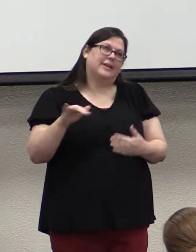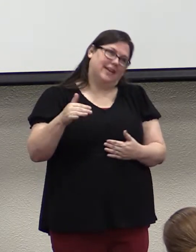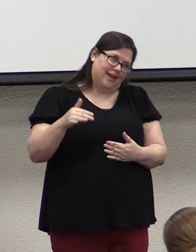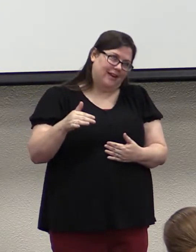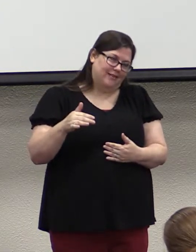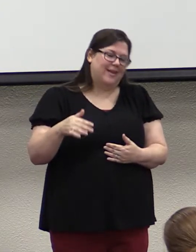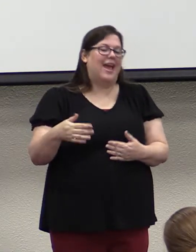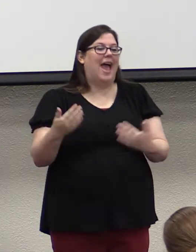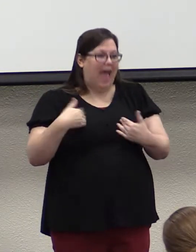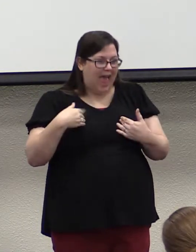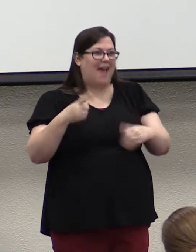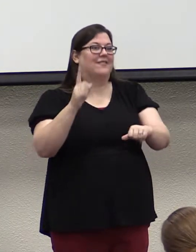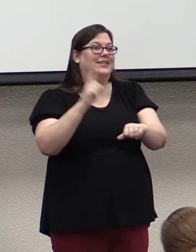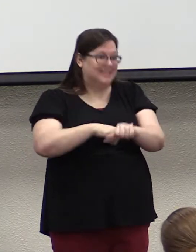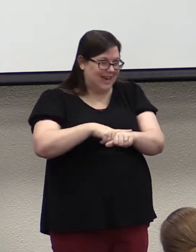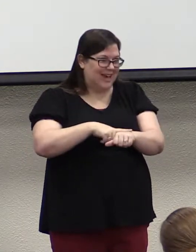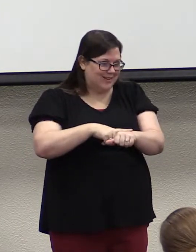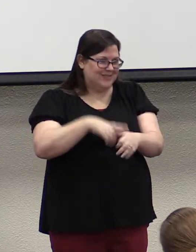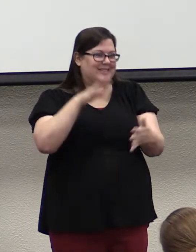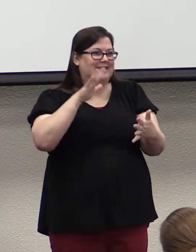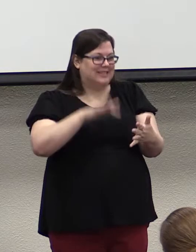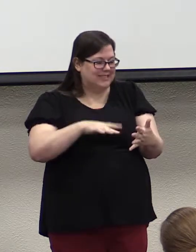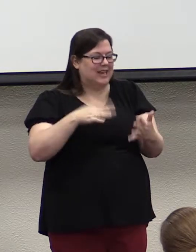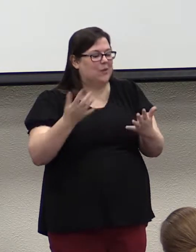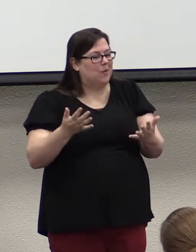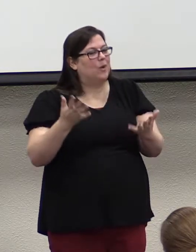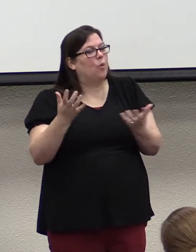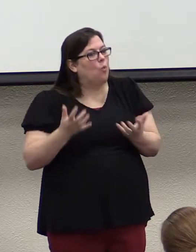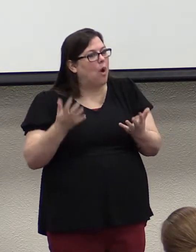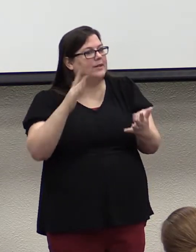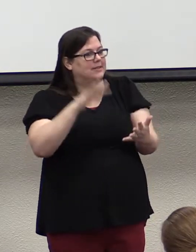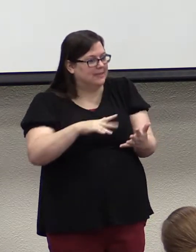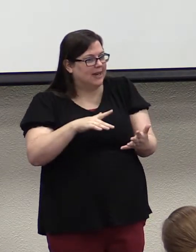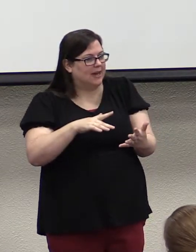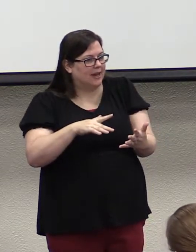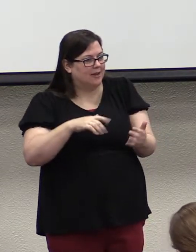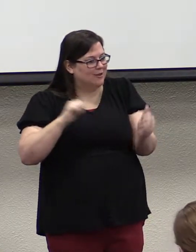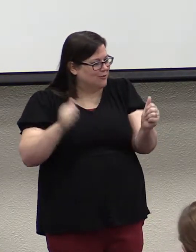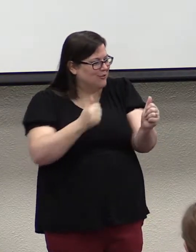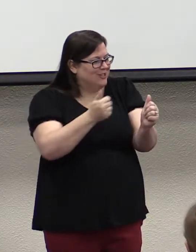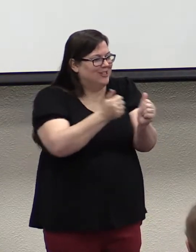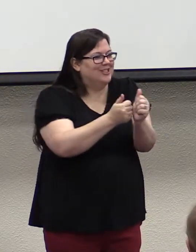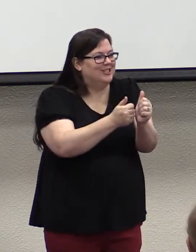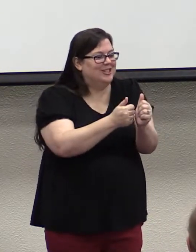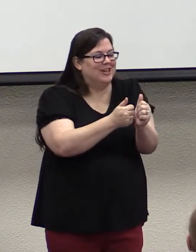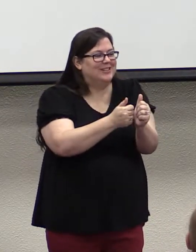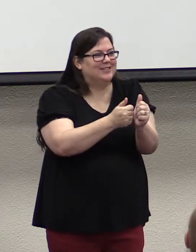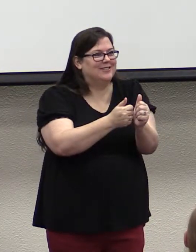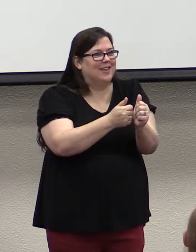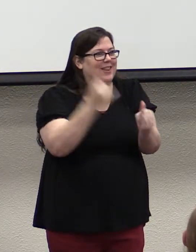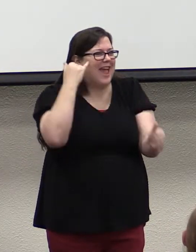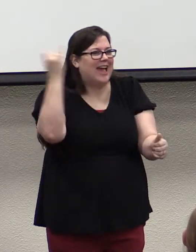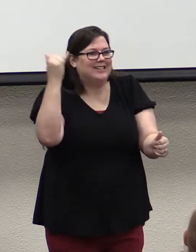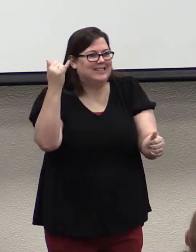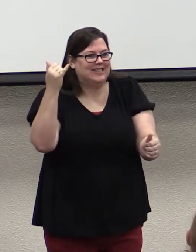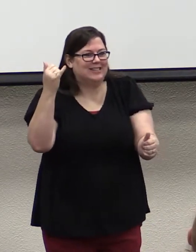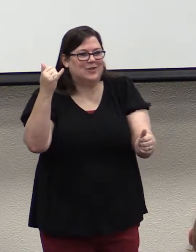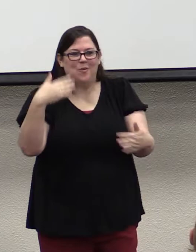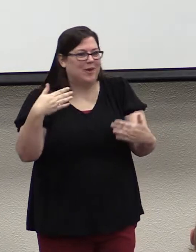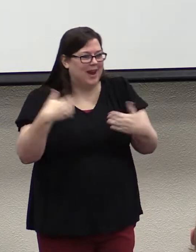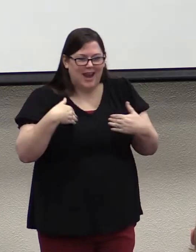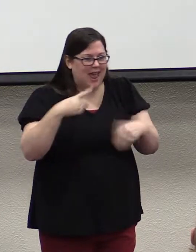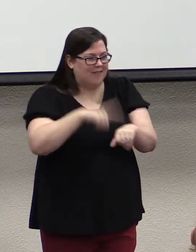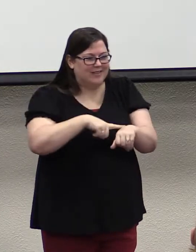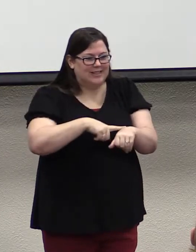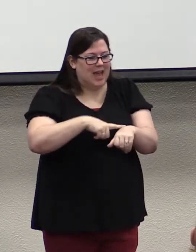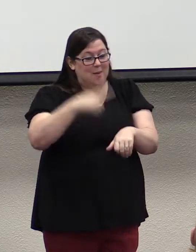time to study what we want to study. We have time to chase those rabbits that we didn't have time to chase because we had to write a